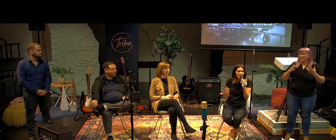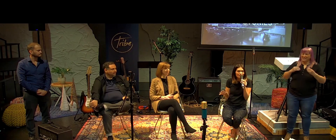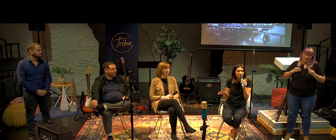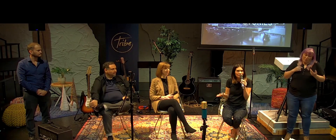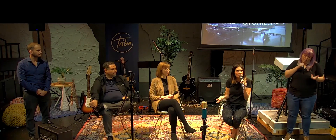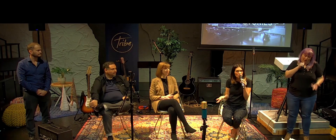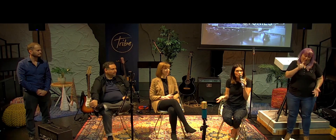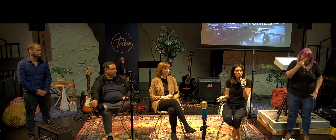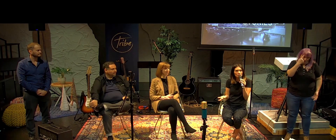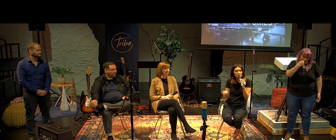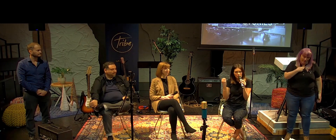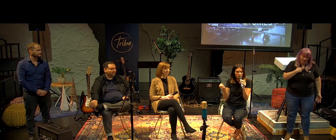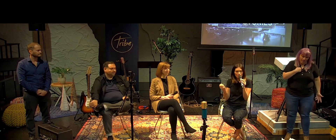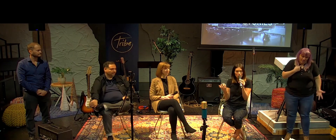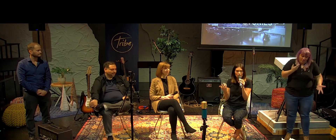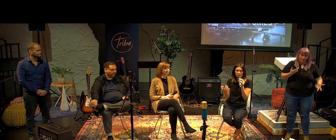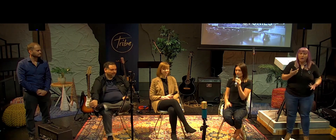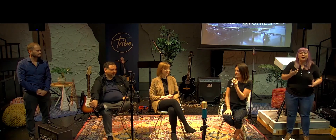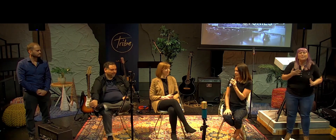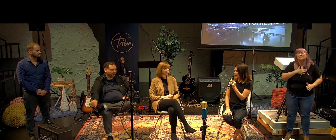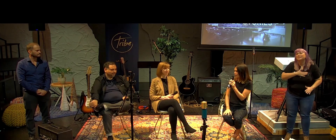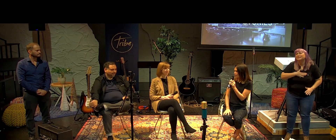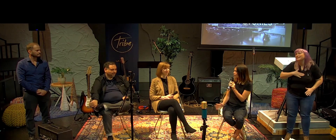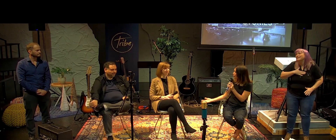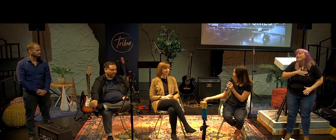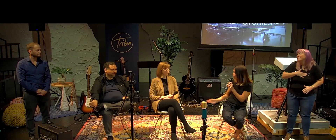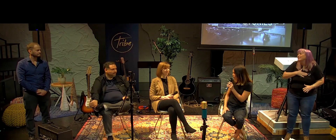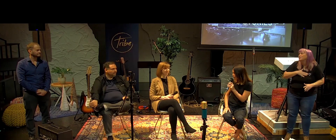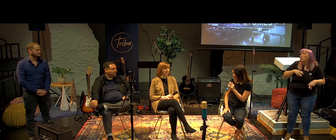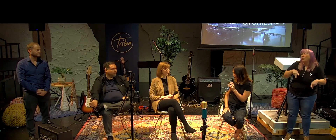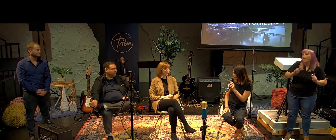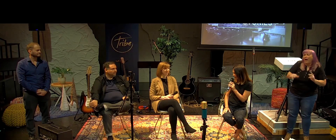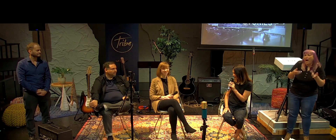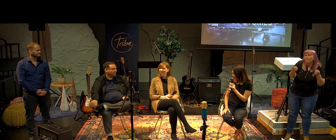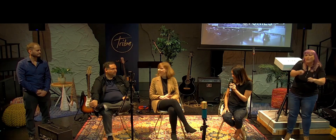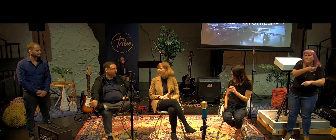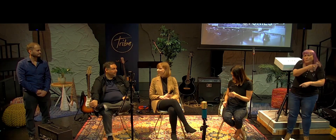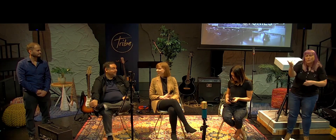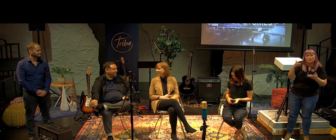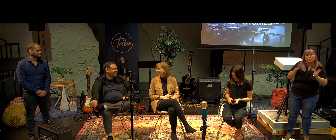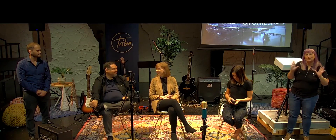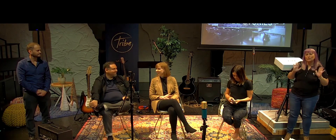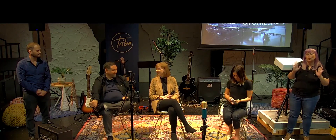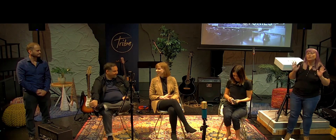that that's not for you. Like, please don't let that happen. So thank you guys so much for sharing.